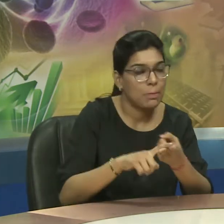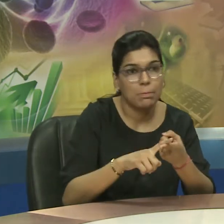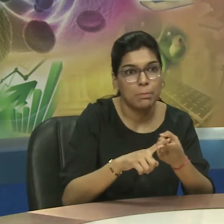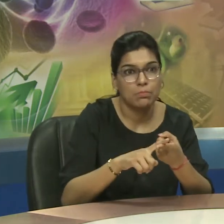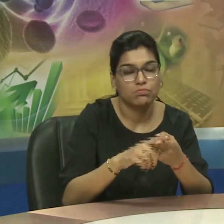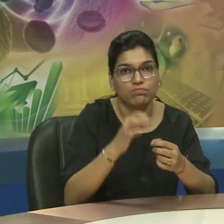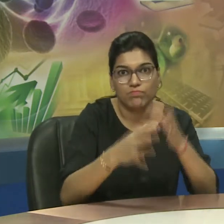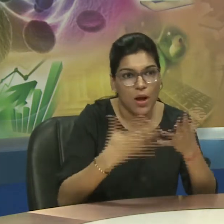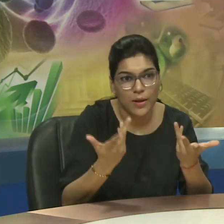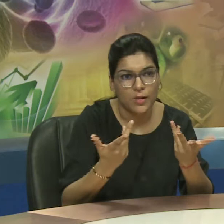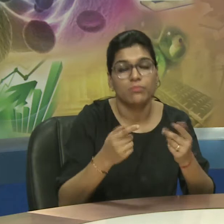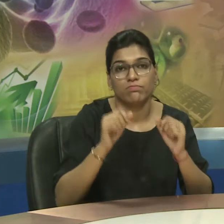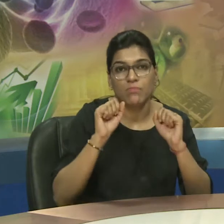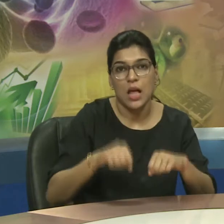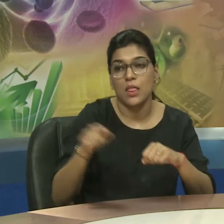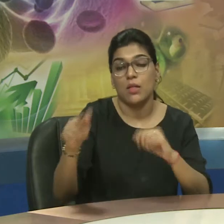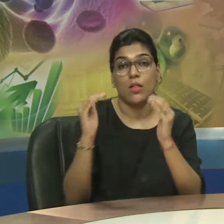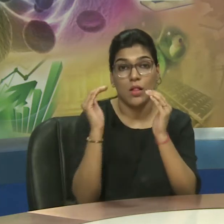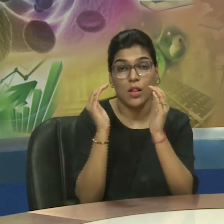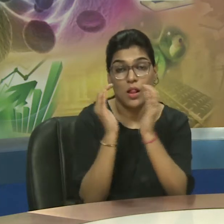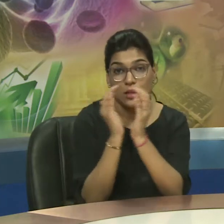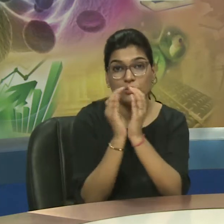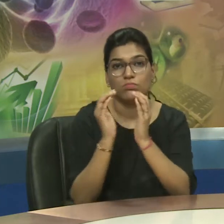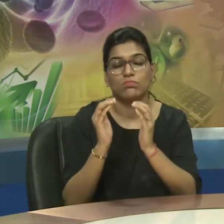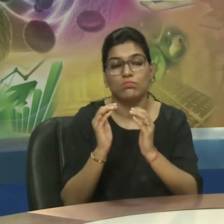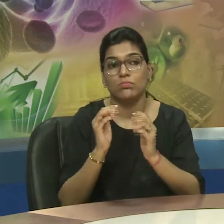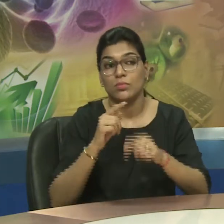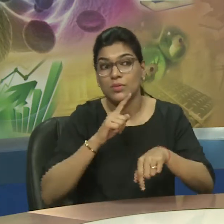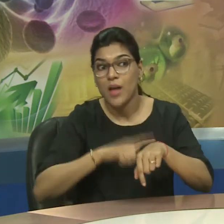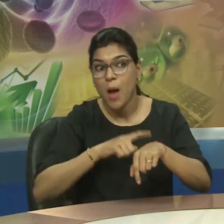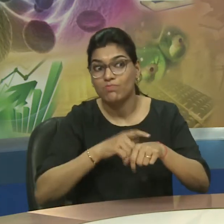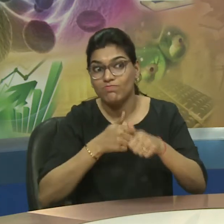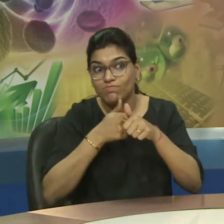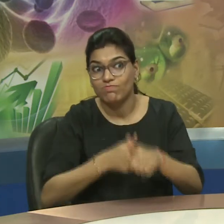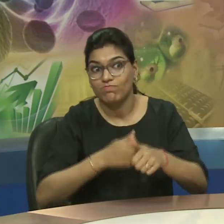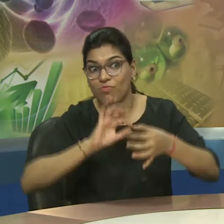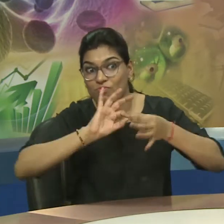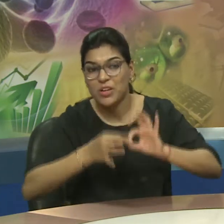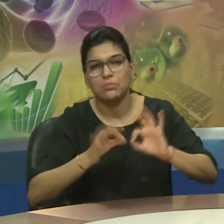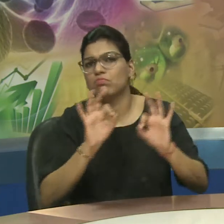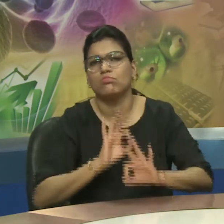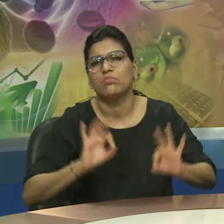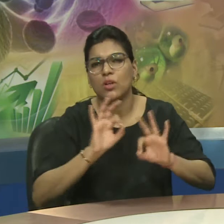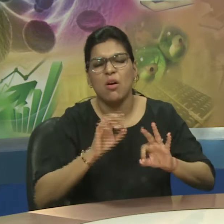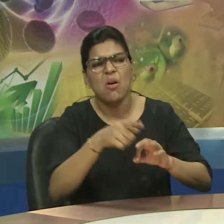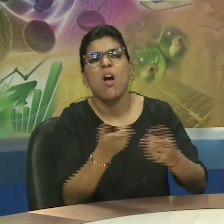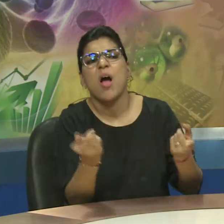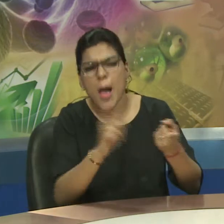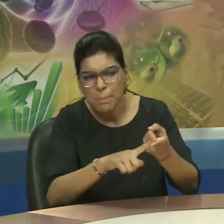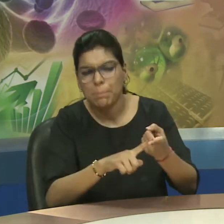for limited period or up to a certain age